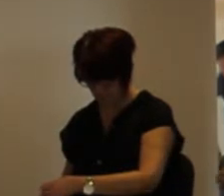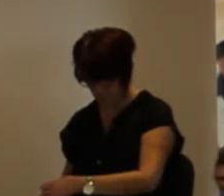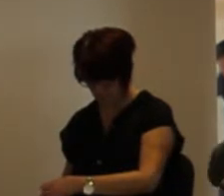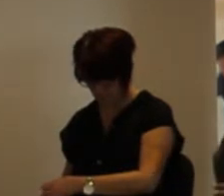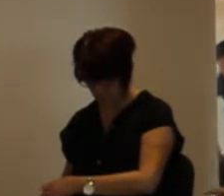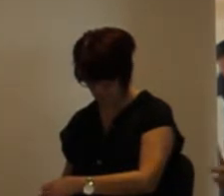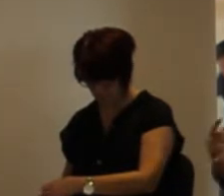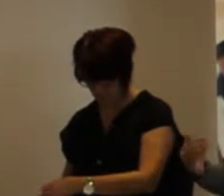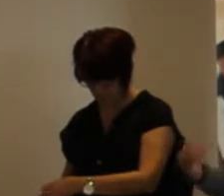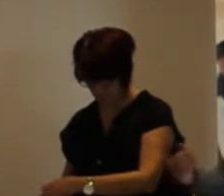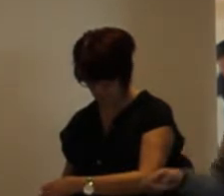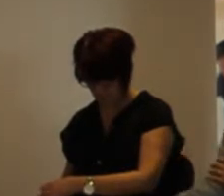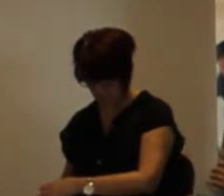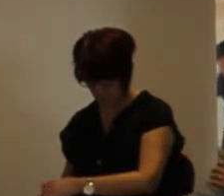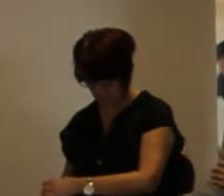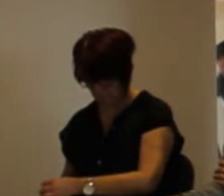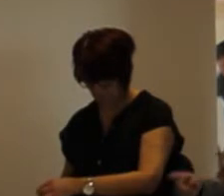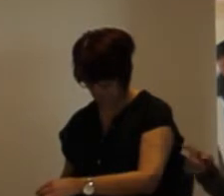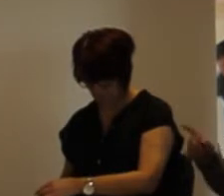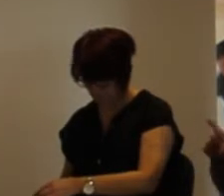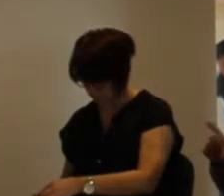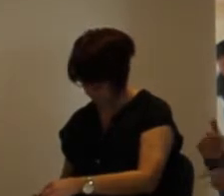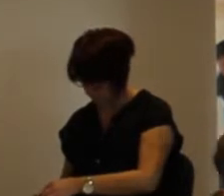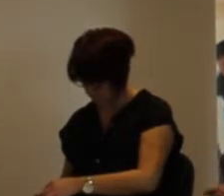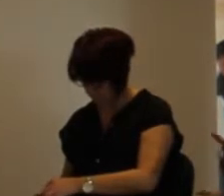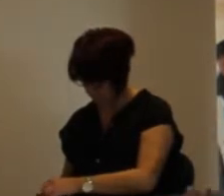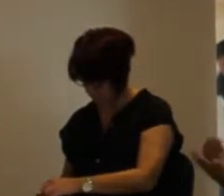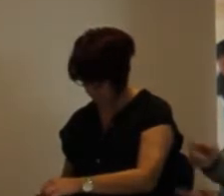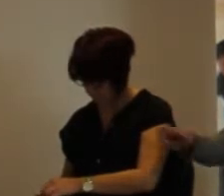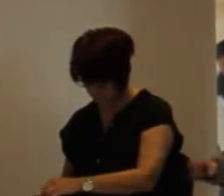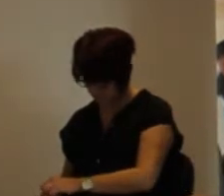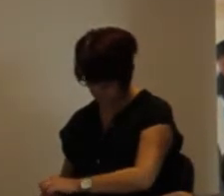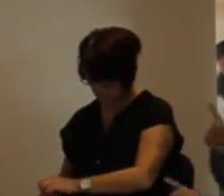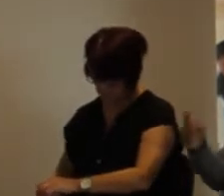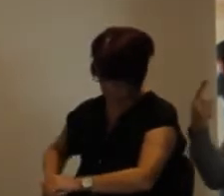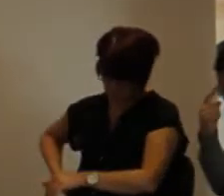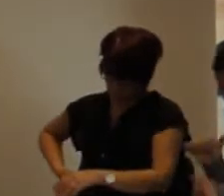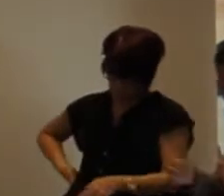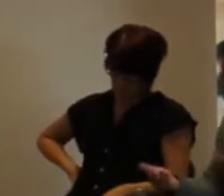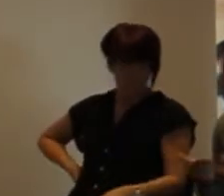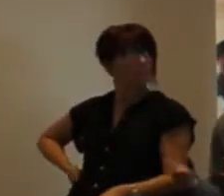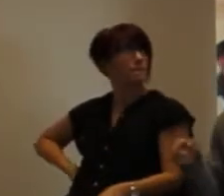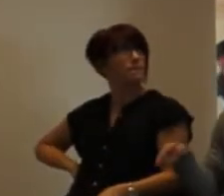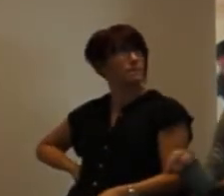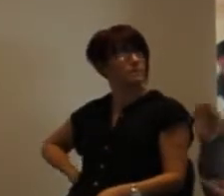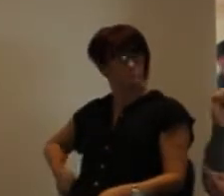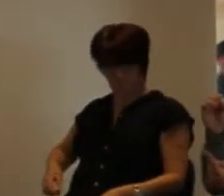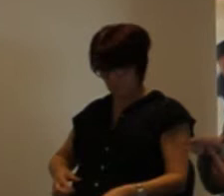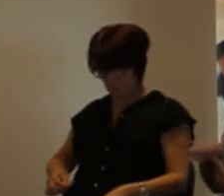carefully. Again, consulting with learners is a key. Make sure